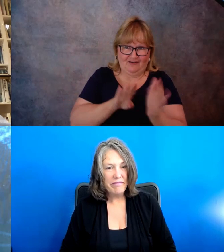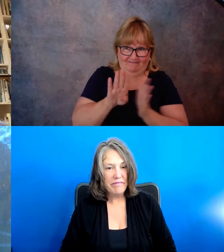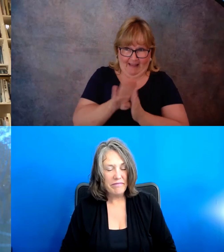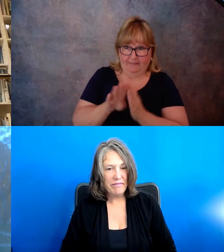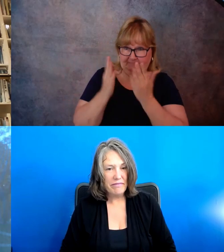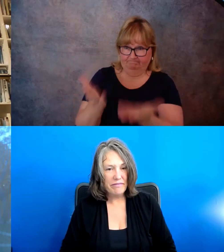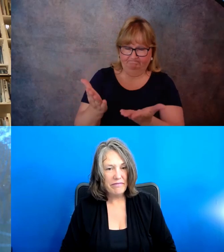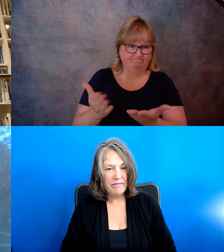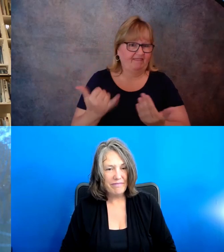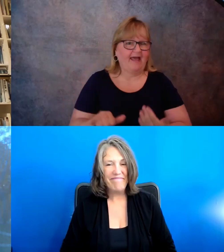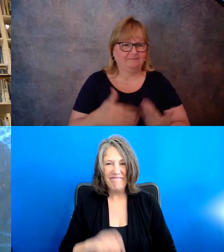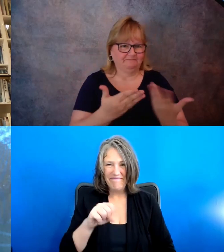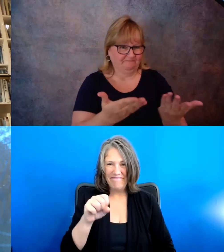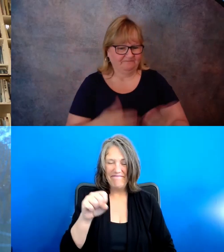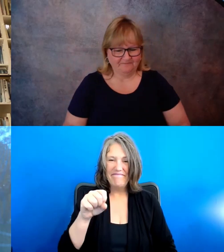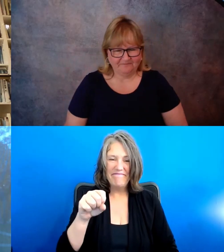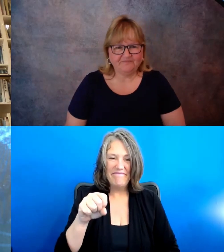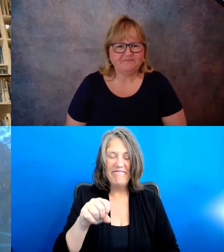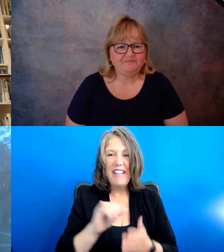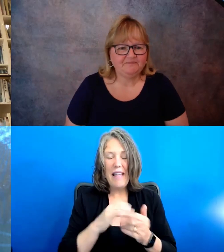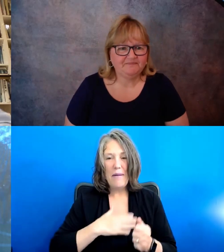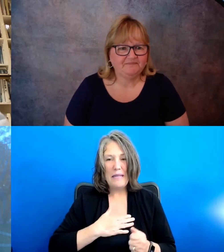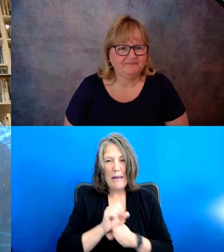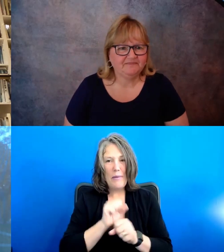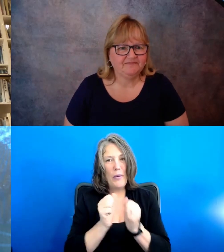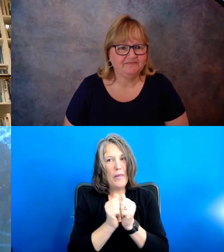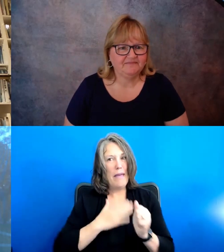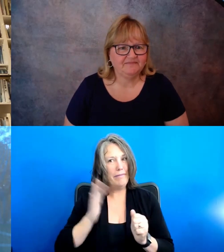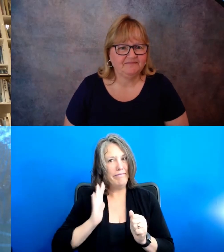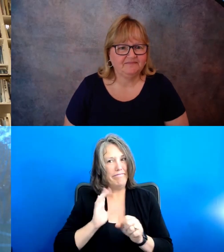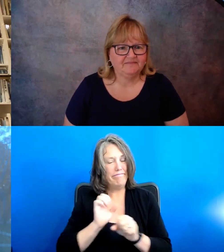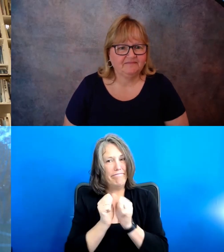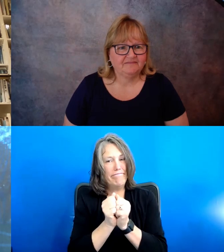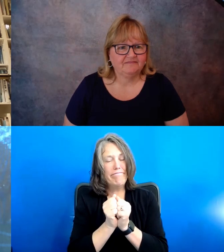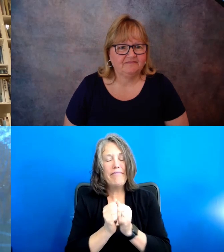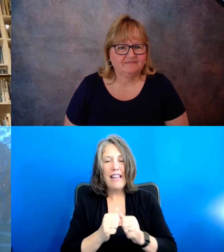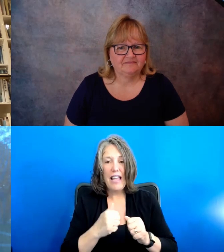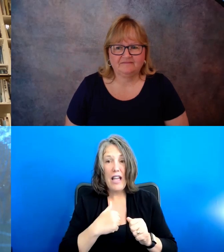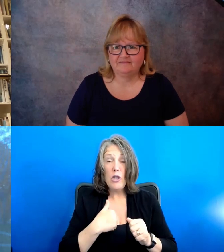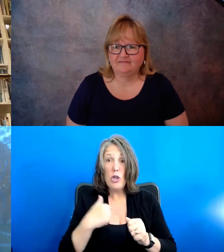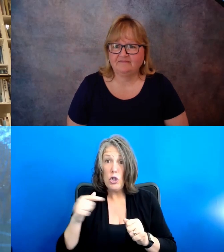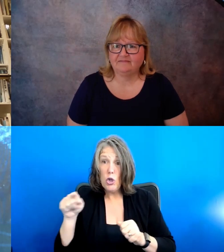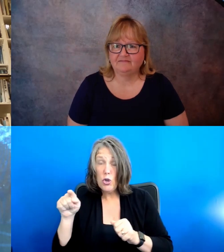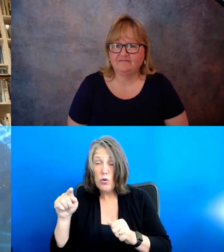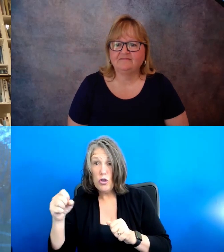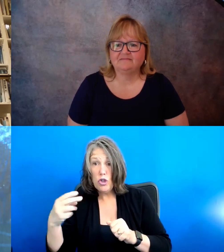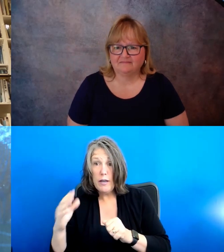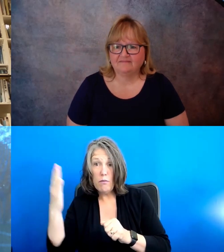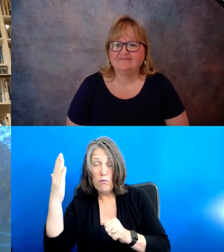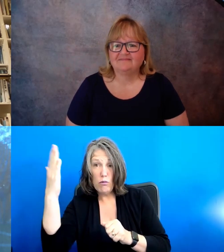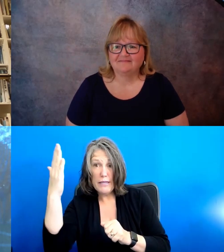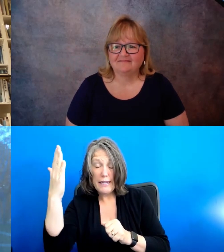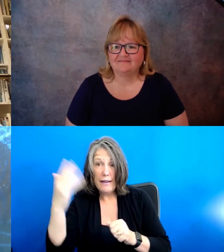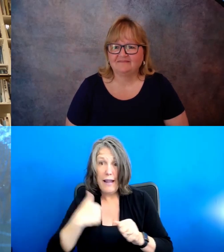Yeah. And she presented it and I presented it last year to